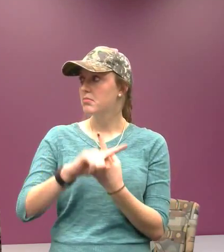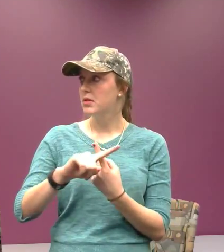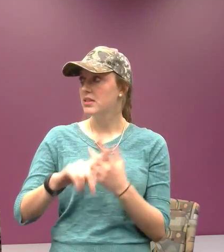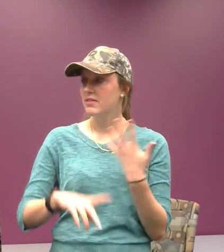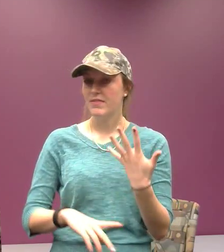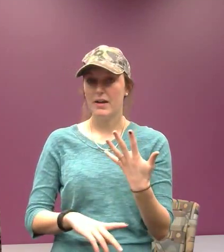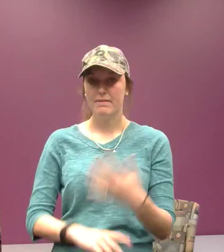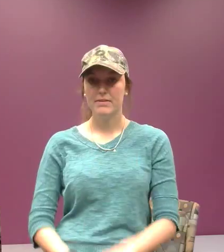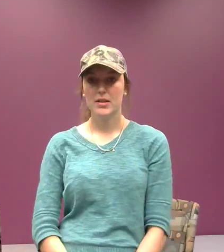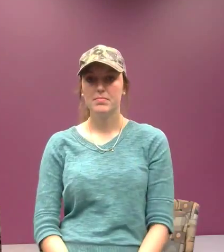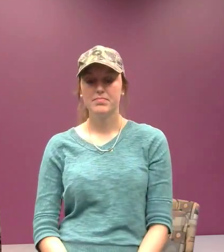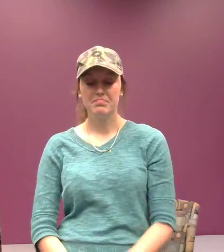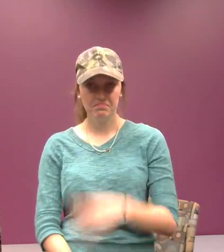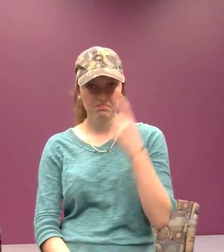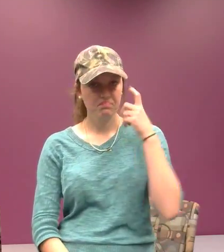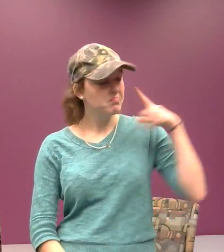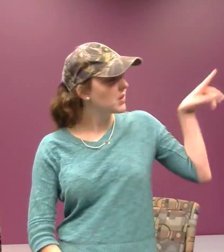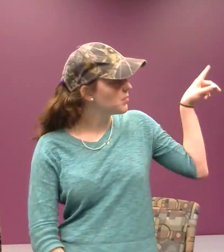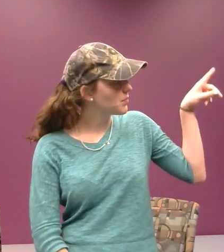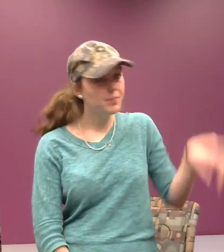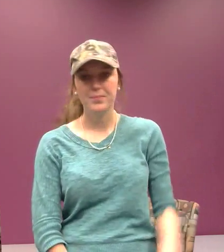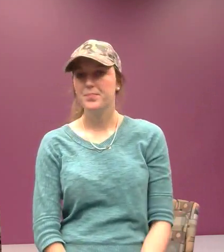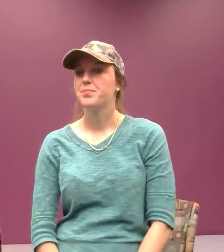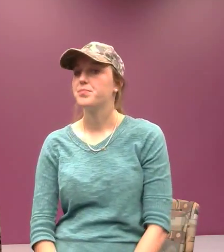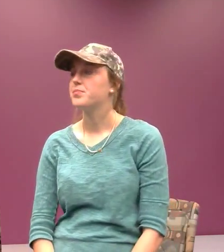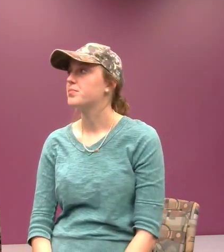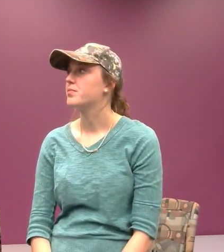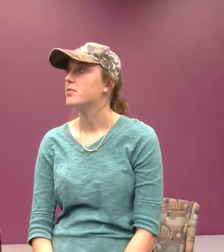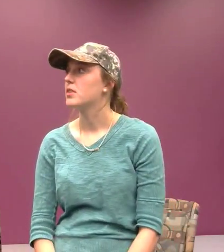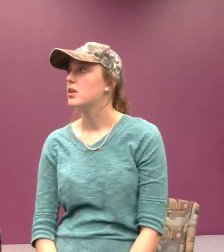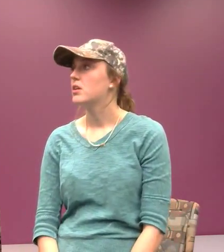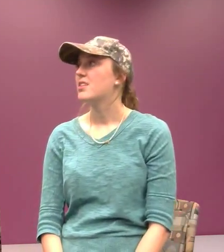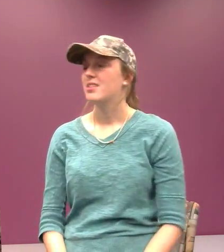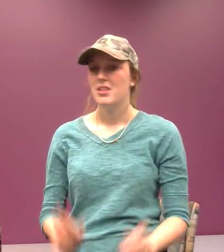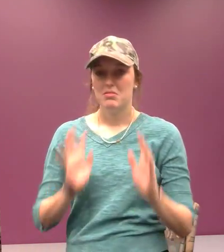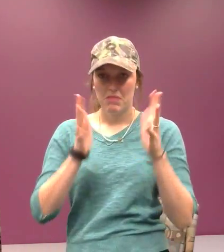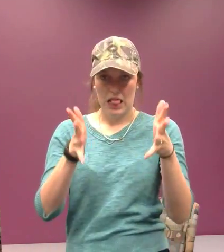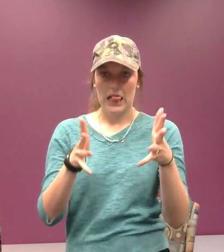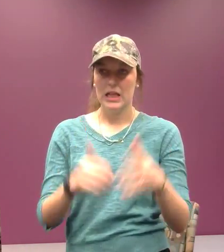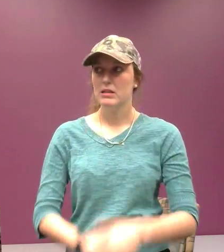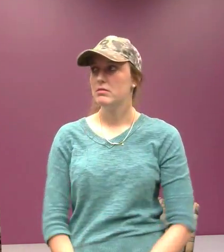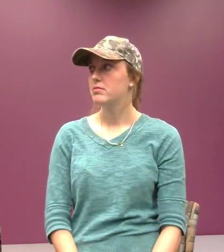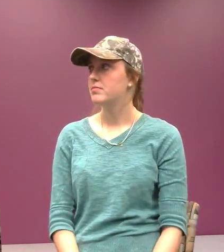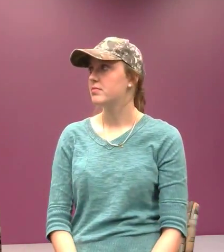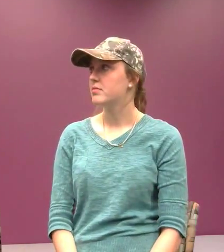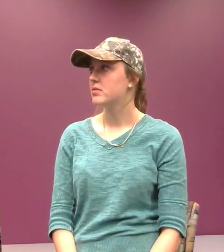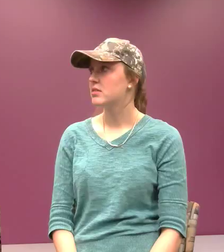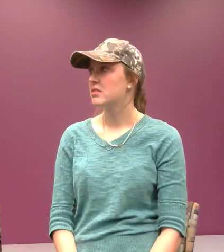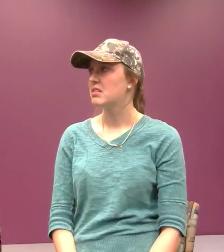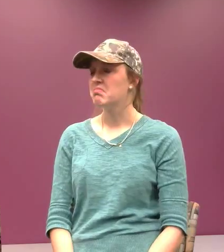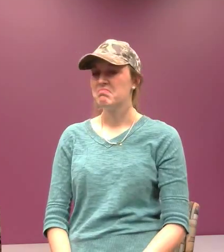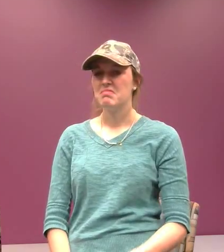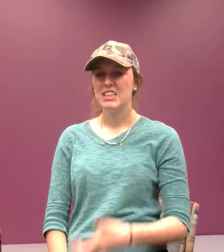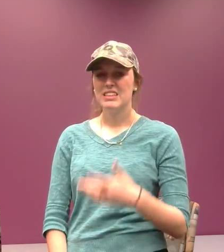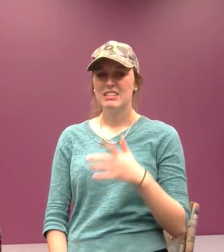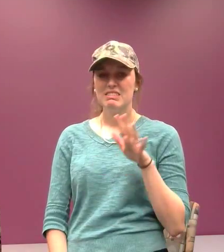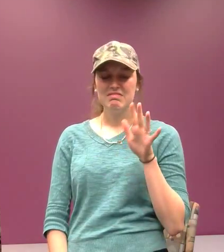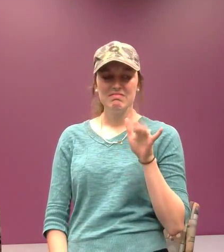5. And I think I'm going to leave it at that. I think that's a good sampling of the kind